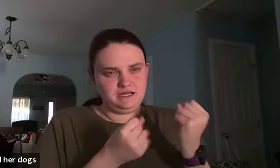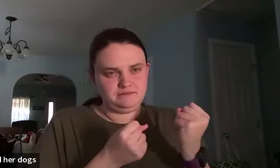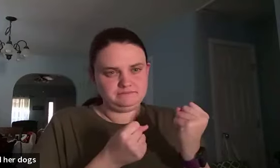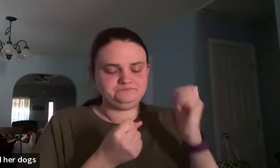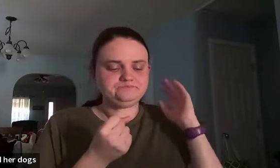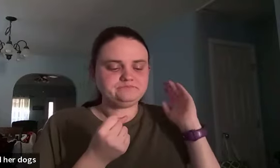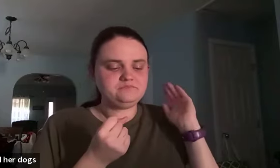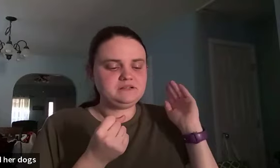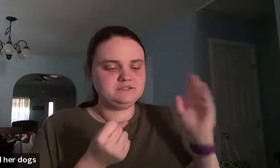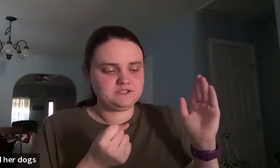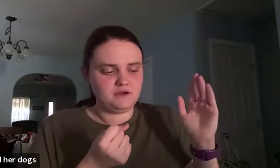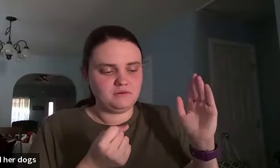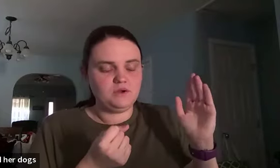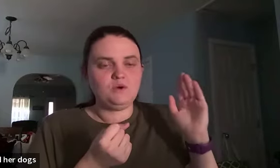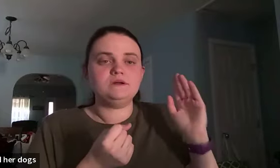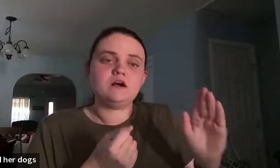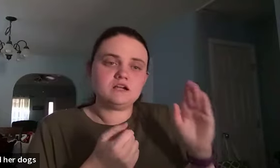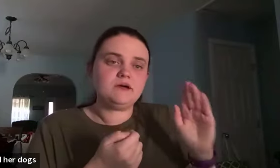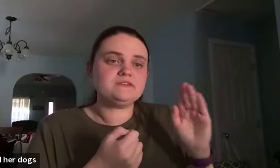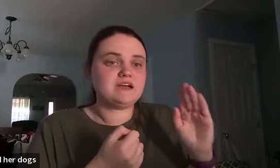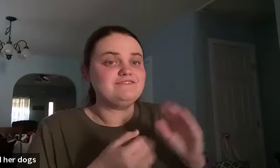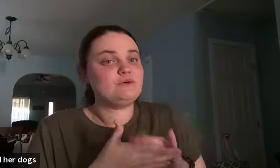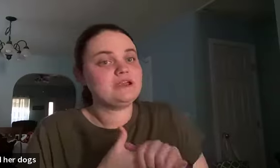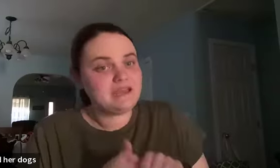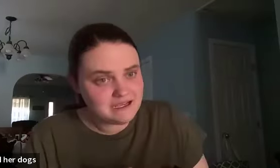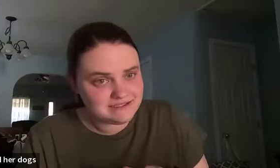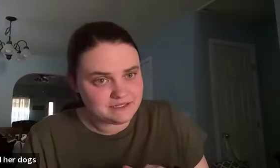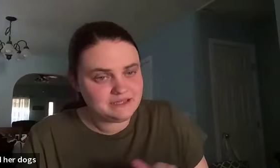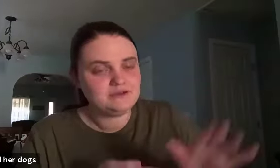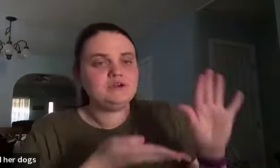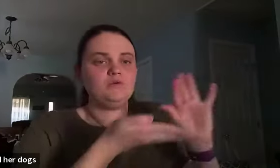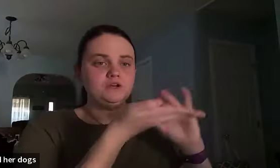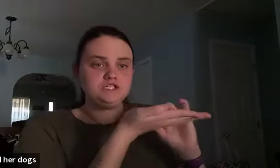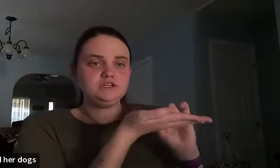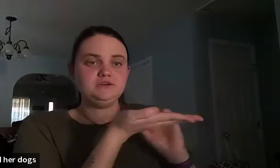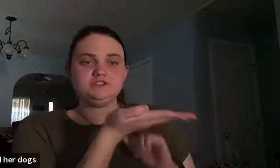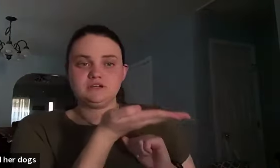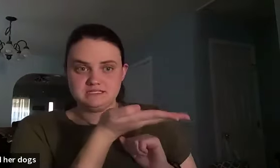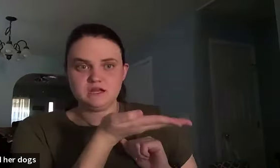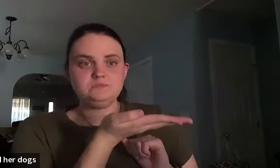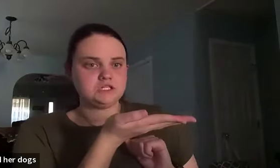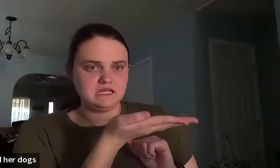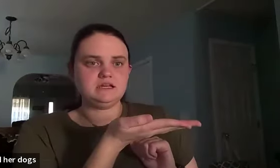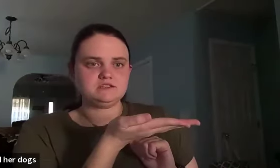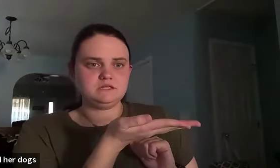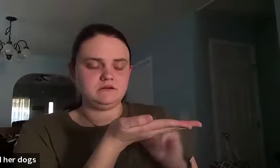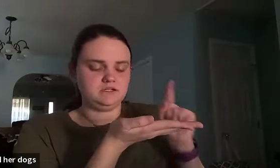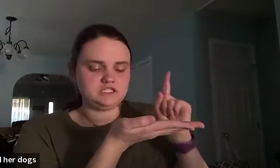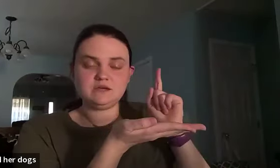signing. So, when talking about the sign for next week, what you're going to do is you're going to set up just like next week, just like